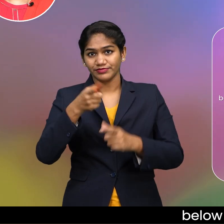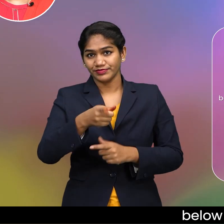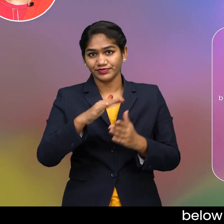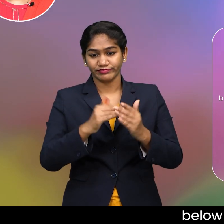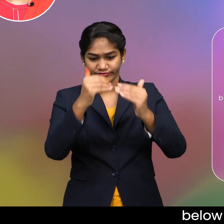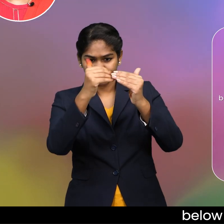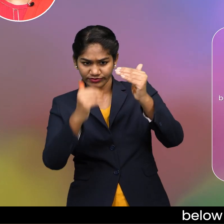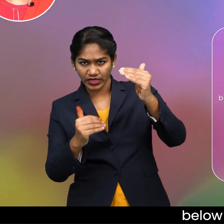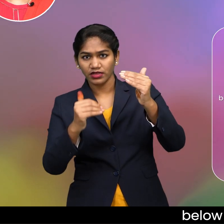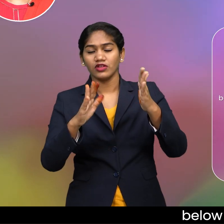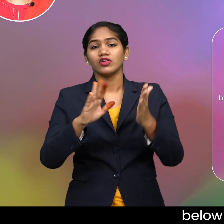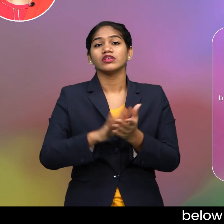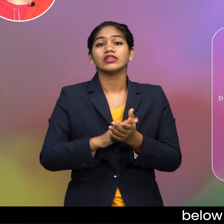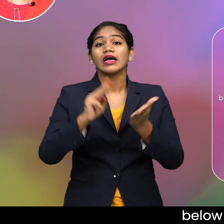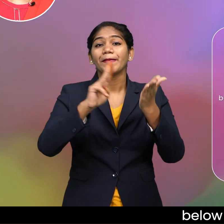below the midbrain